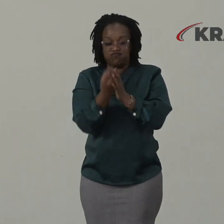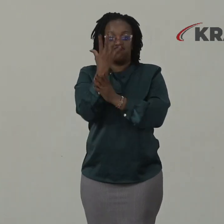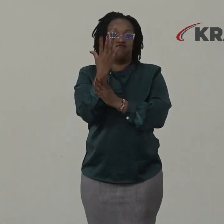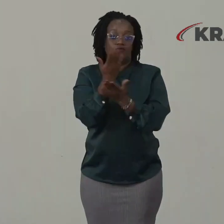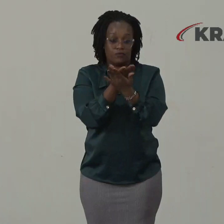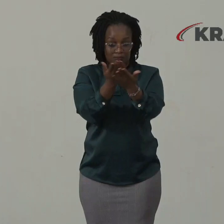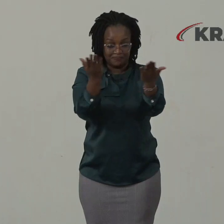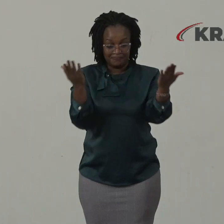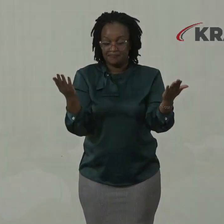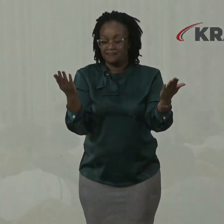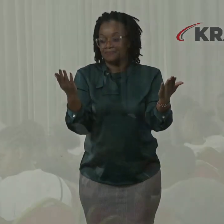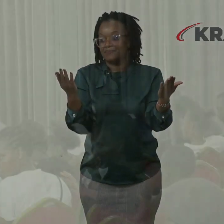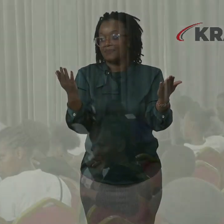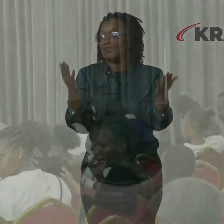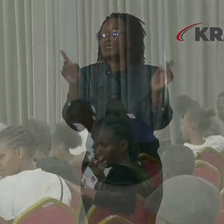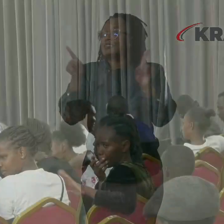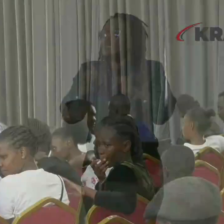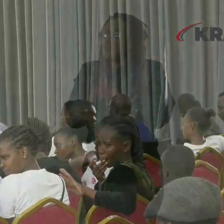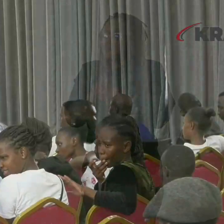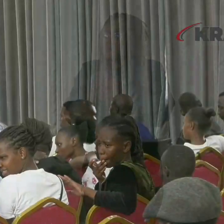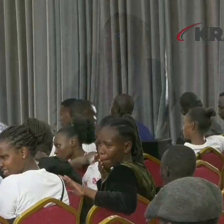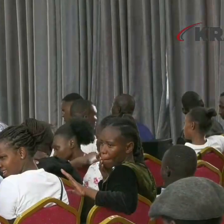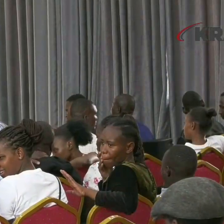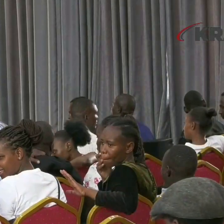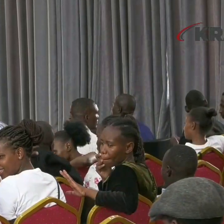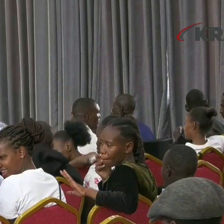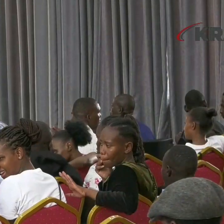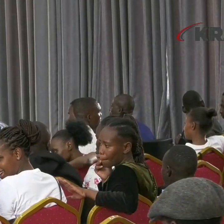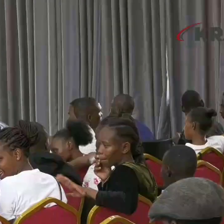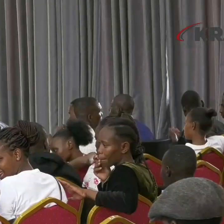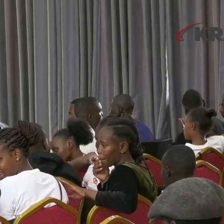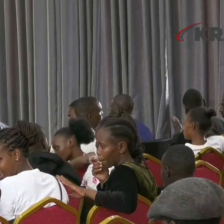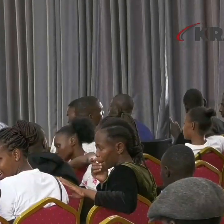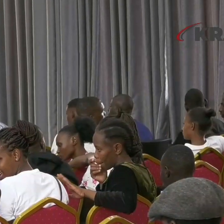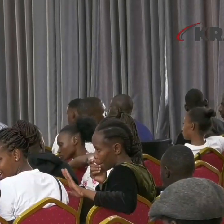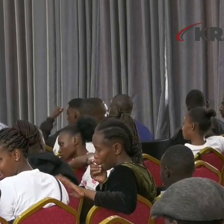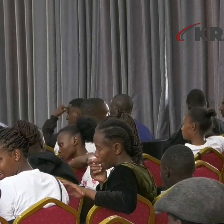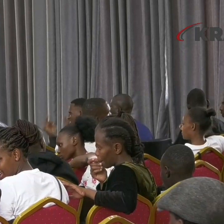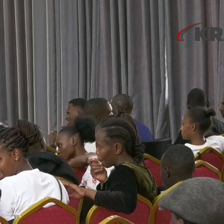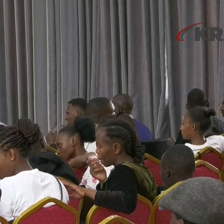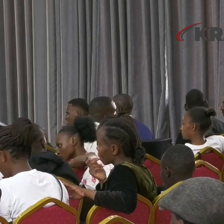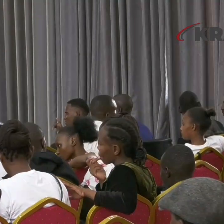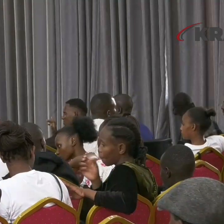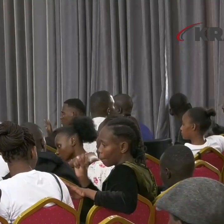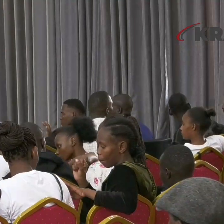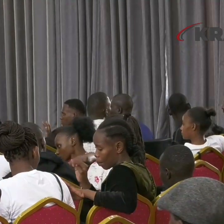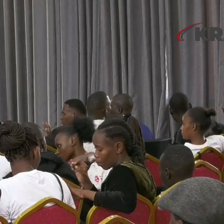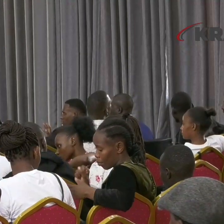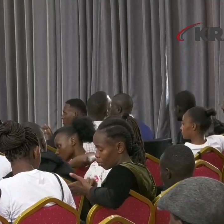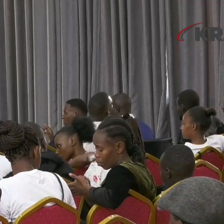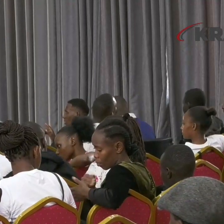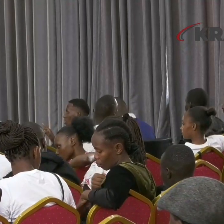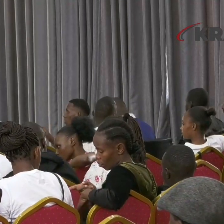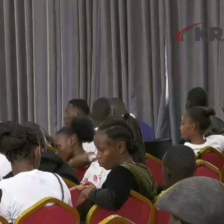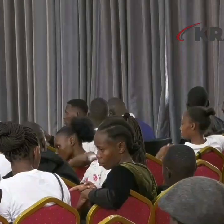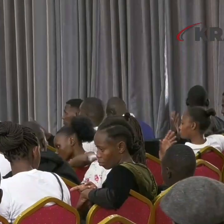Okay? We need to have a strategy of maybe accessing them. And this